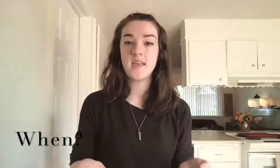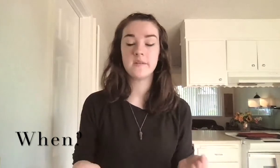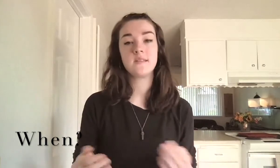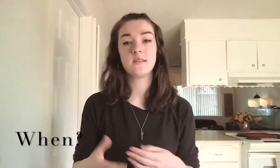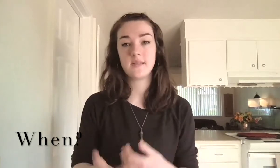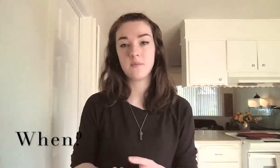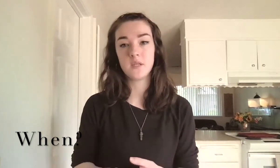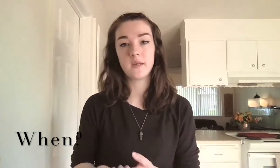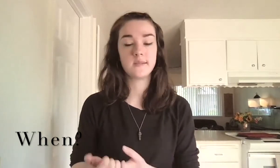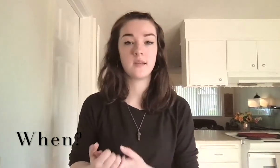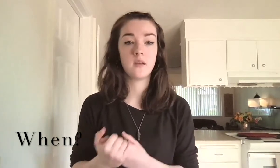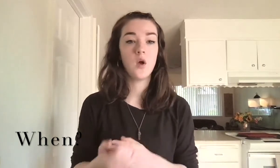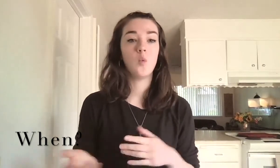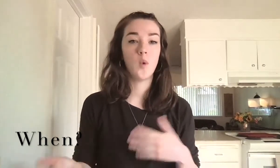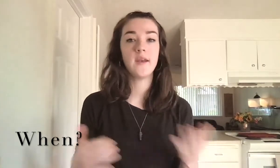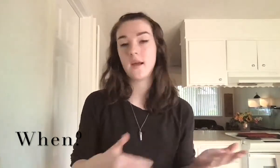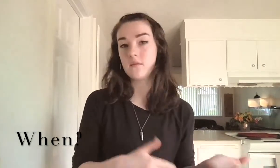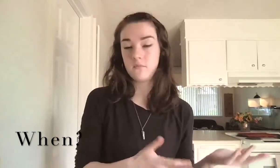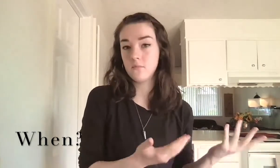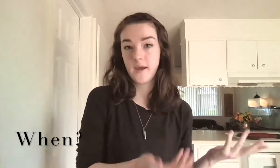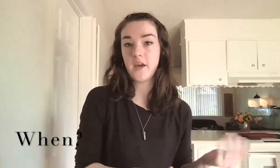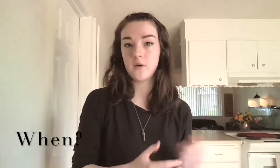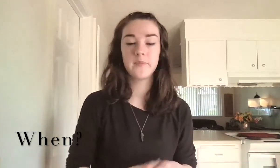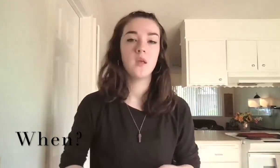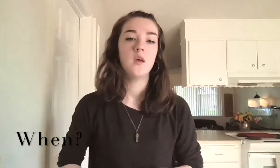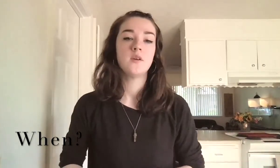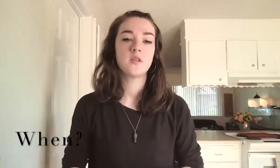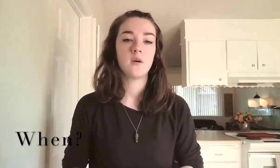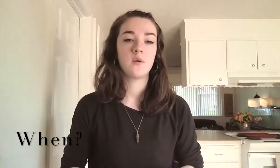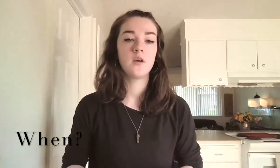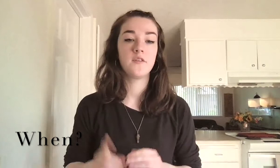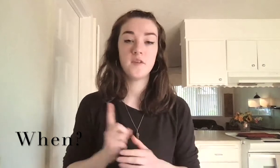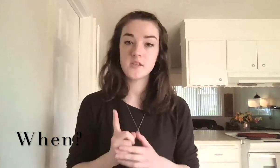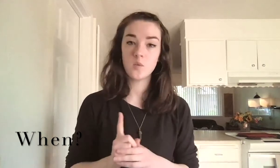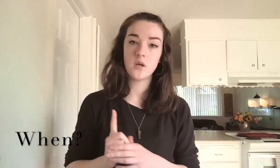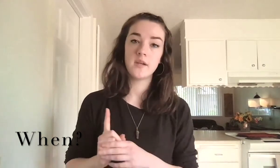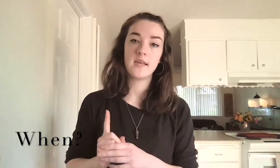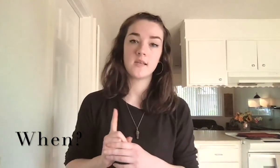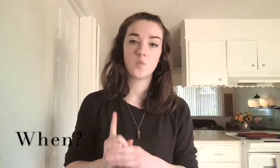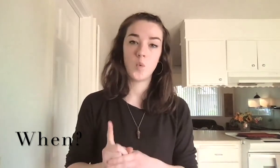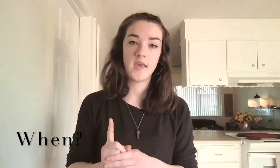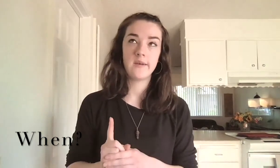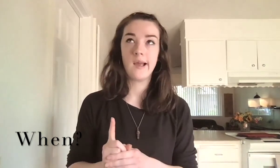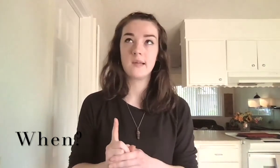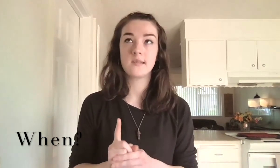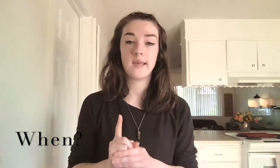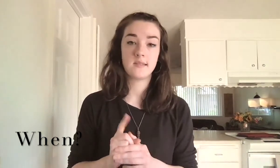as in a statement, as in when I went home. So the first one is when as a time,